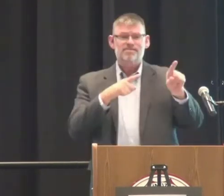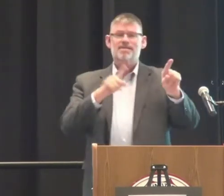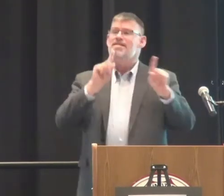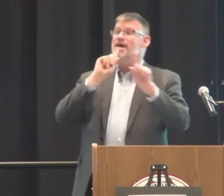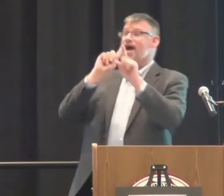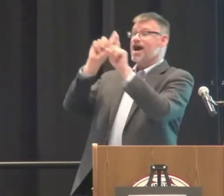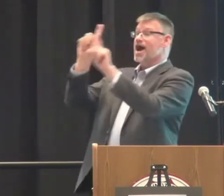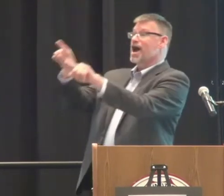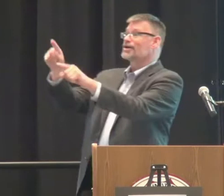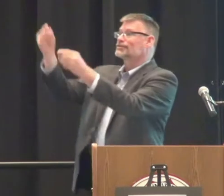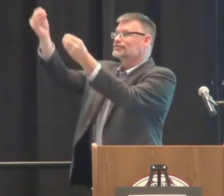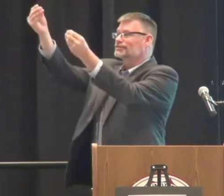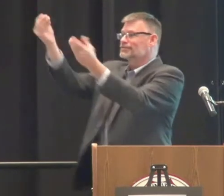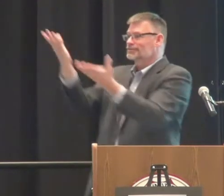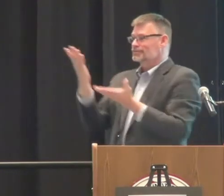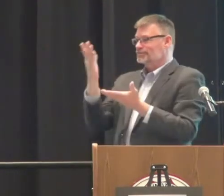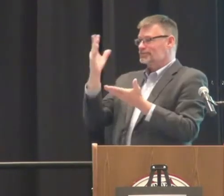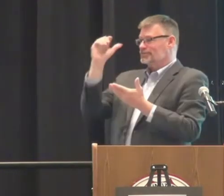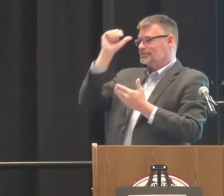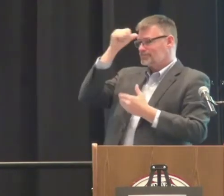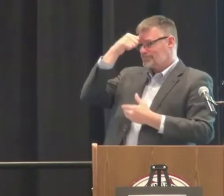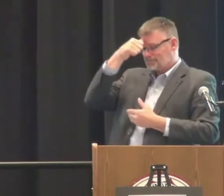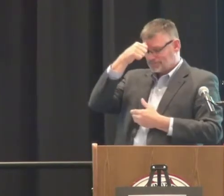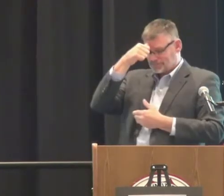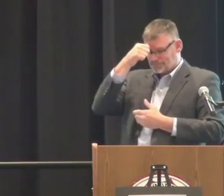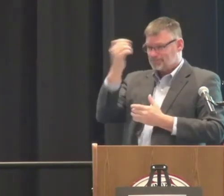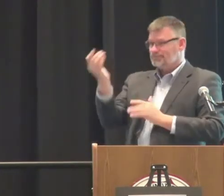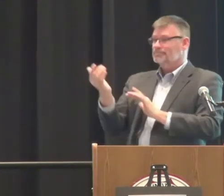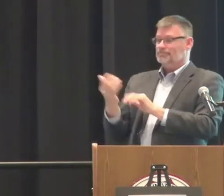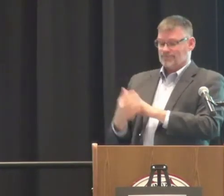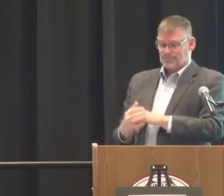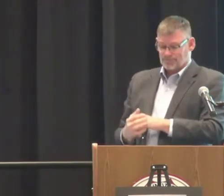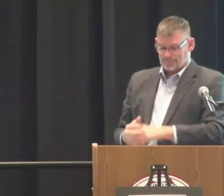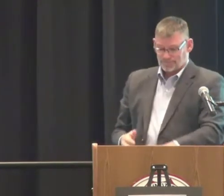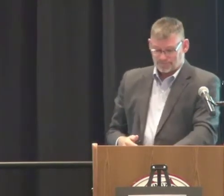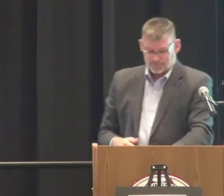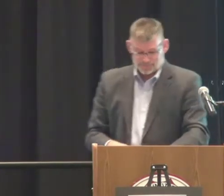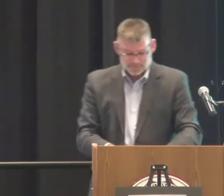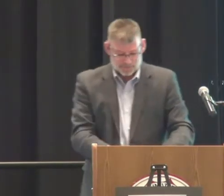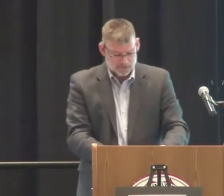Listen quietly, he says, for the answers you will find.